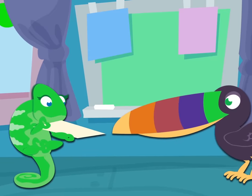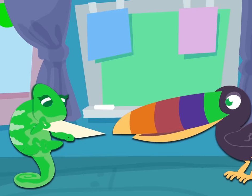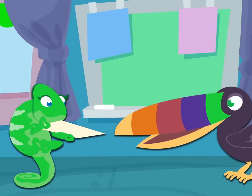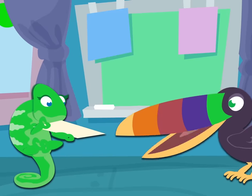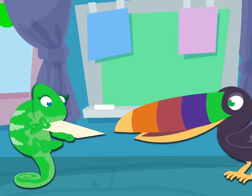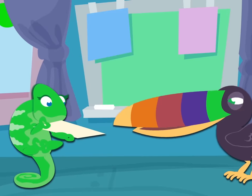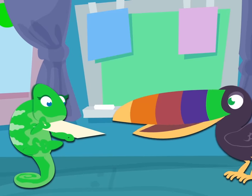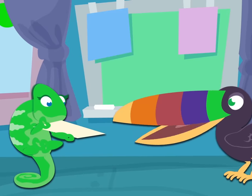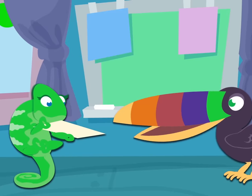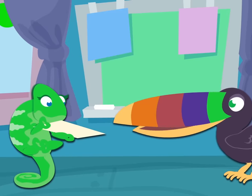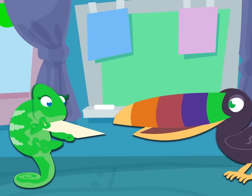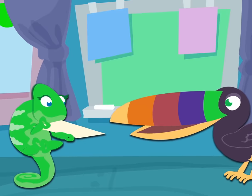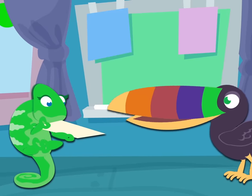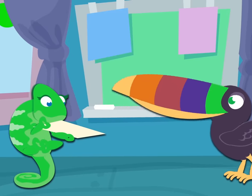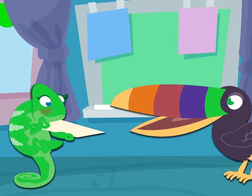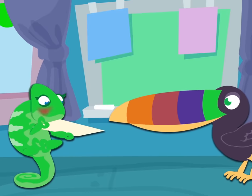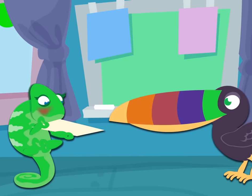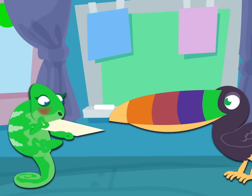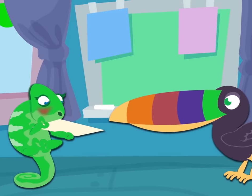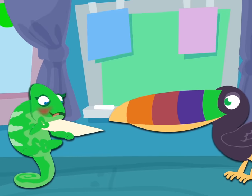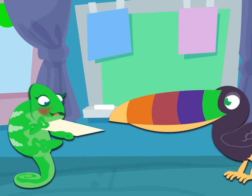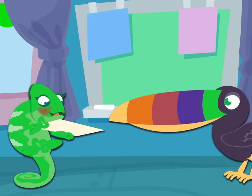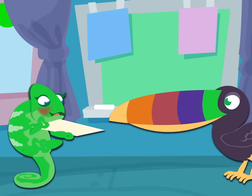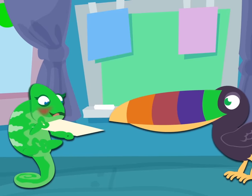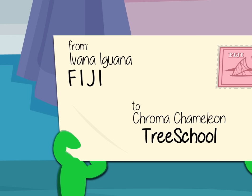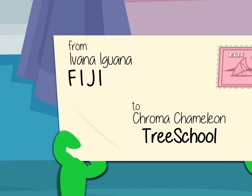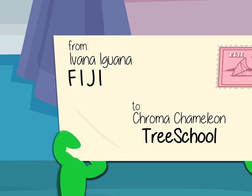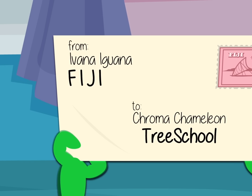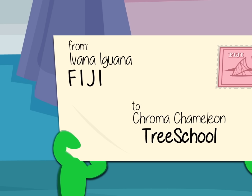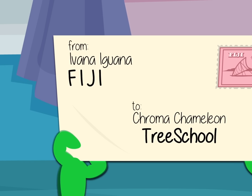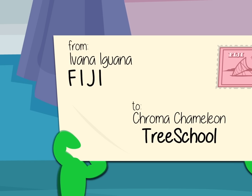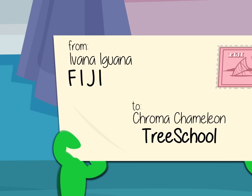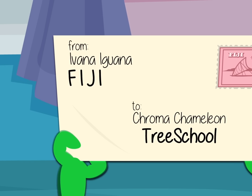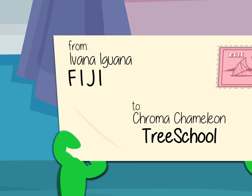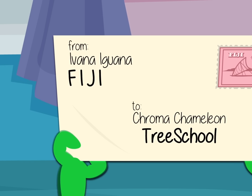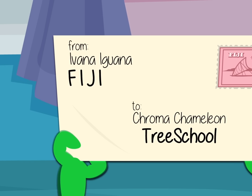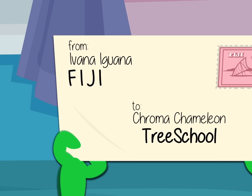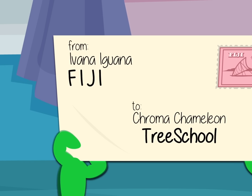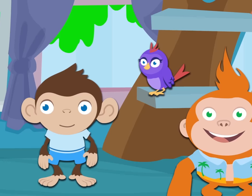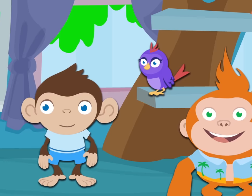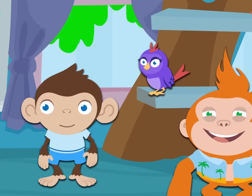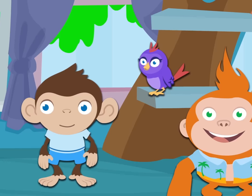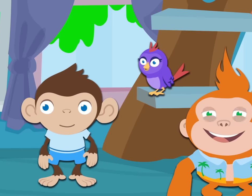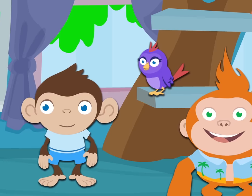Perhaps a secret admirer, yes? Oh, the postage says it's from Fiji. Oh,